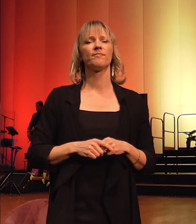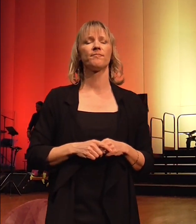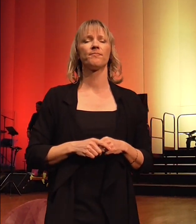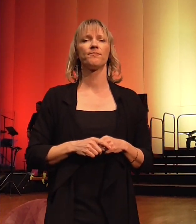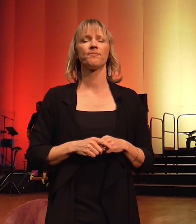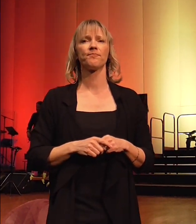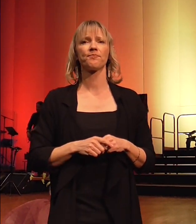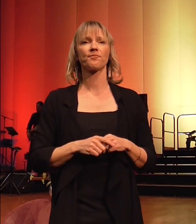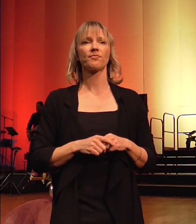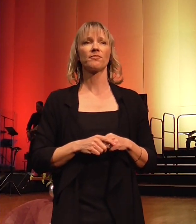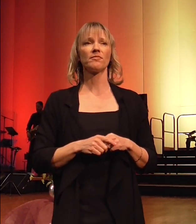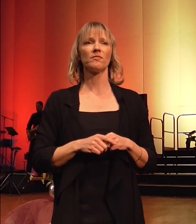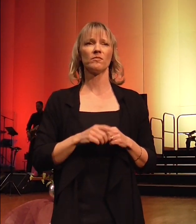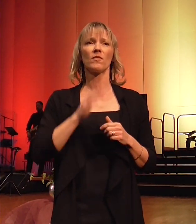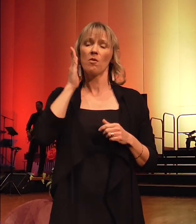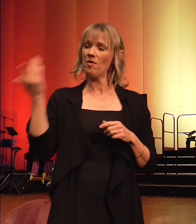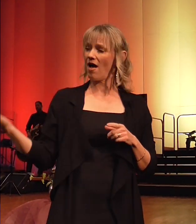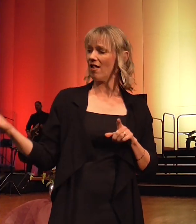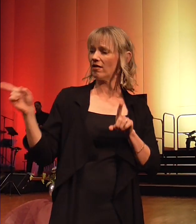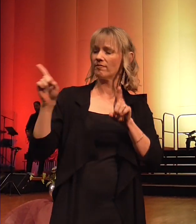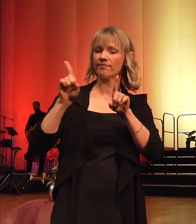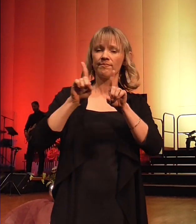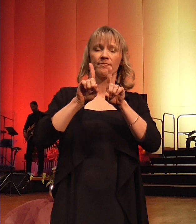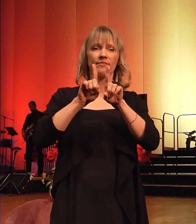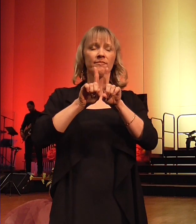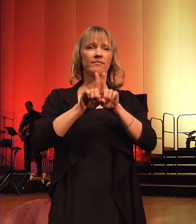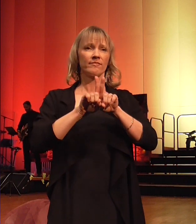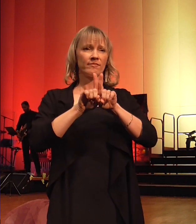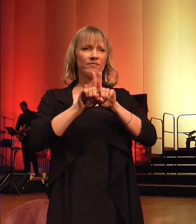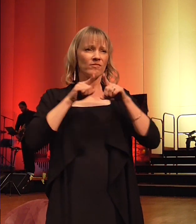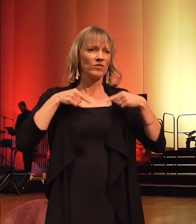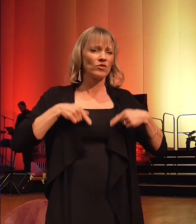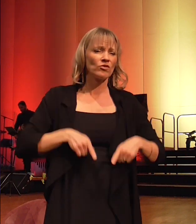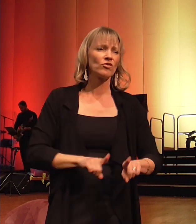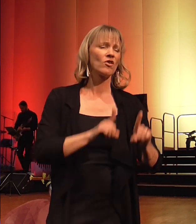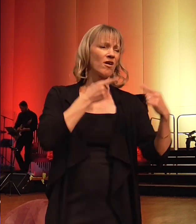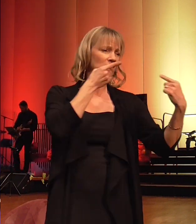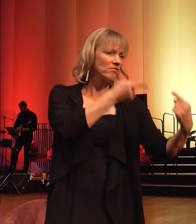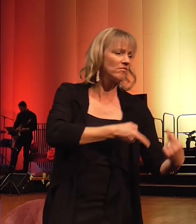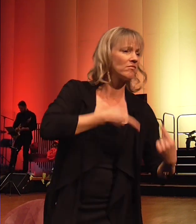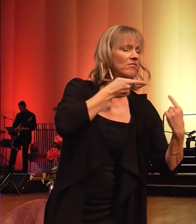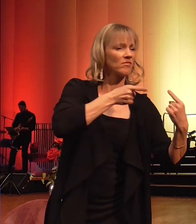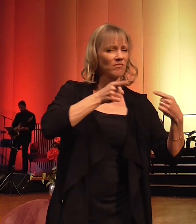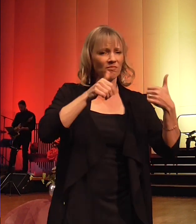kind. Will you stand in the fire with me?